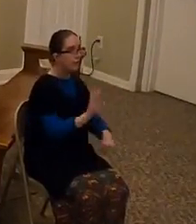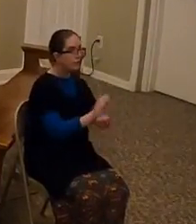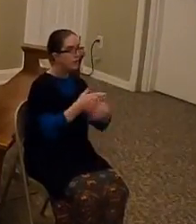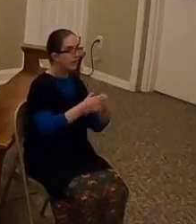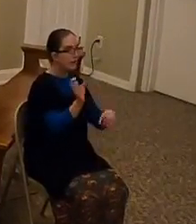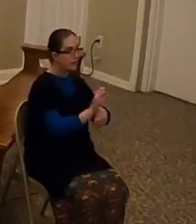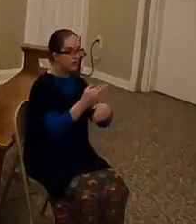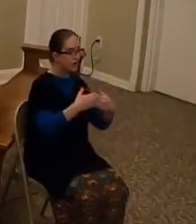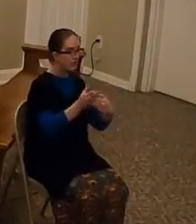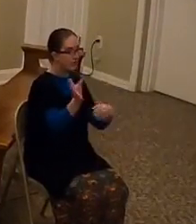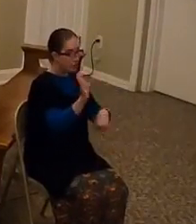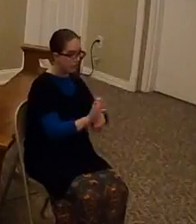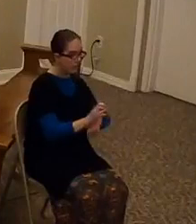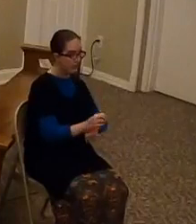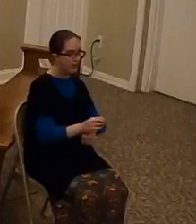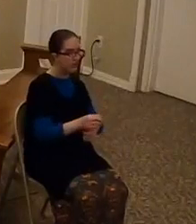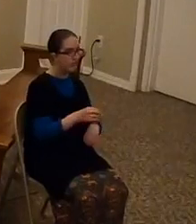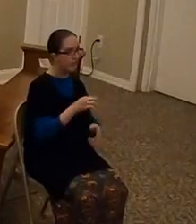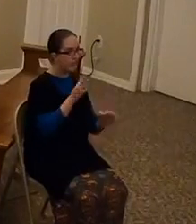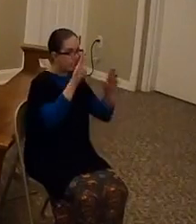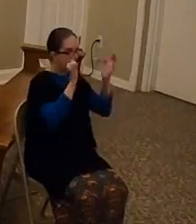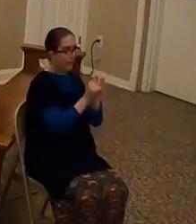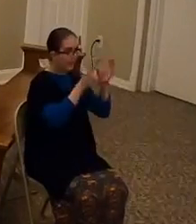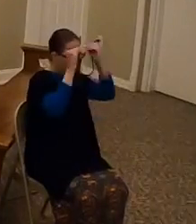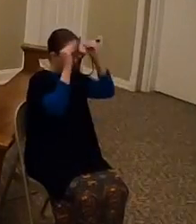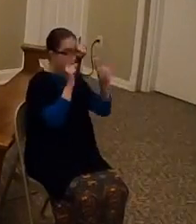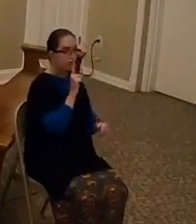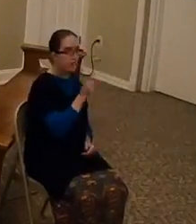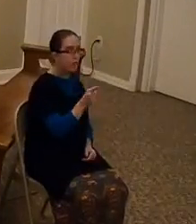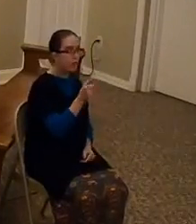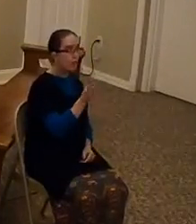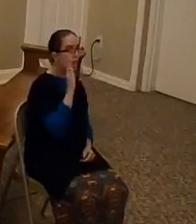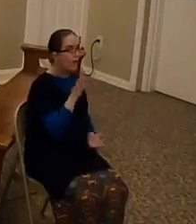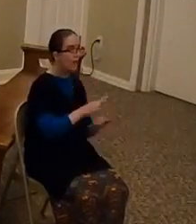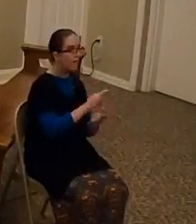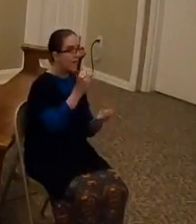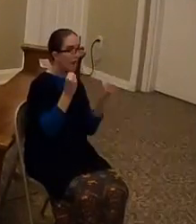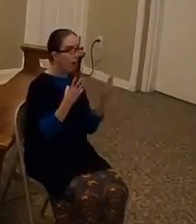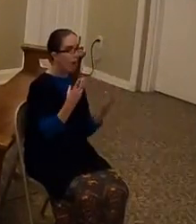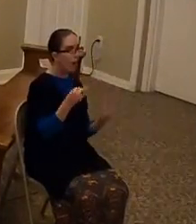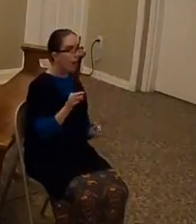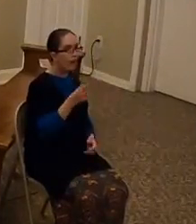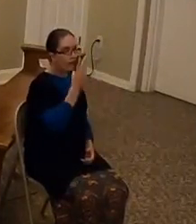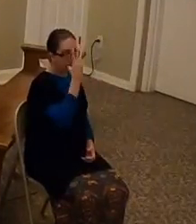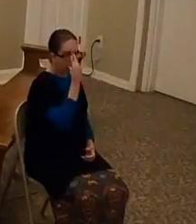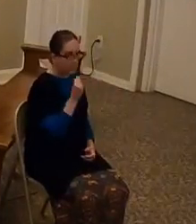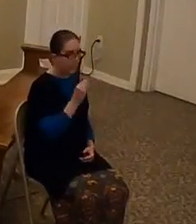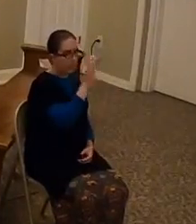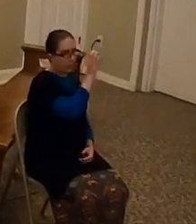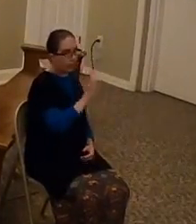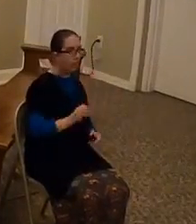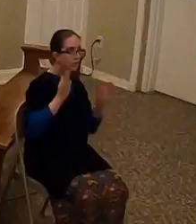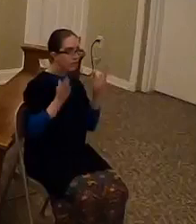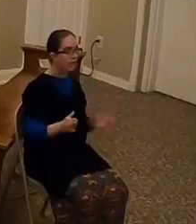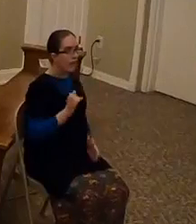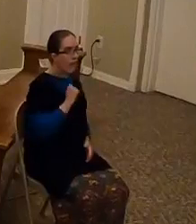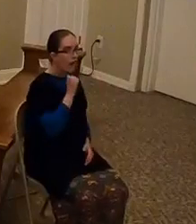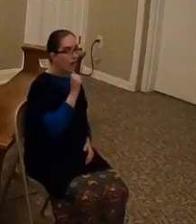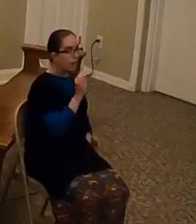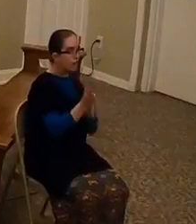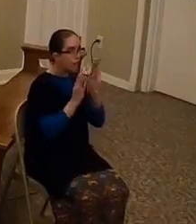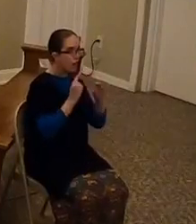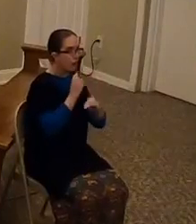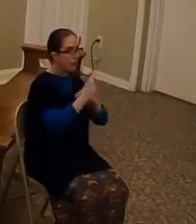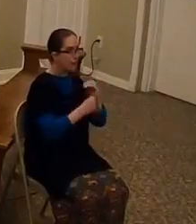after church after church after church that teaches truth. And you're going to find a lot of sleepy Christians. And I'm not talking